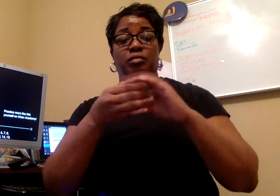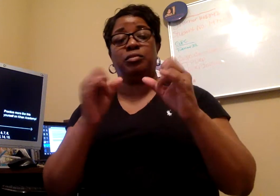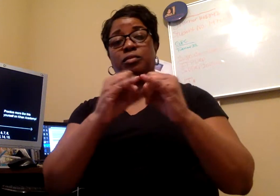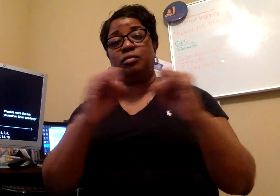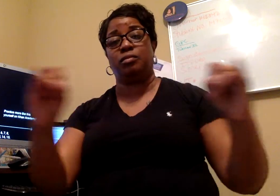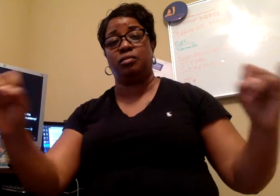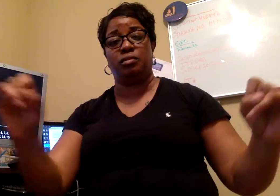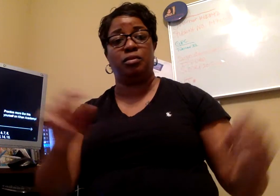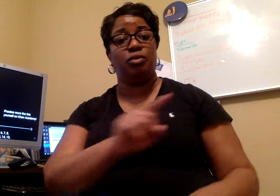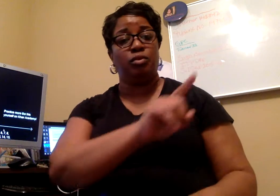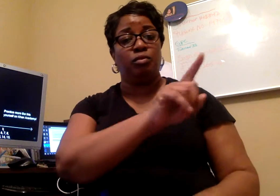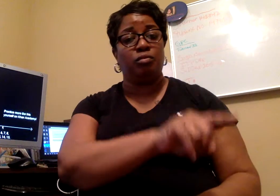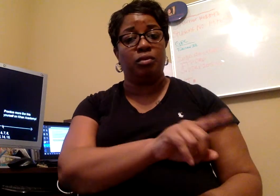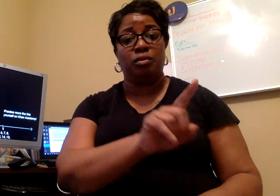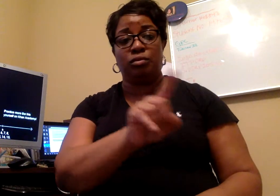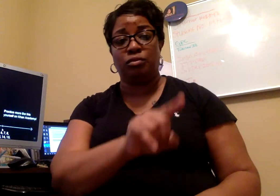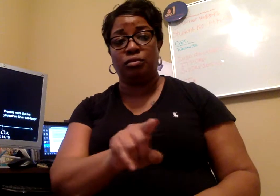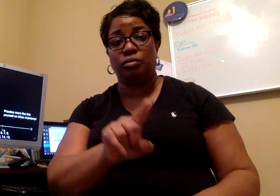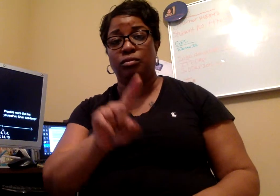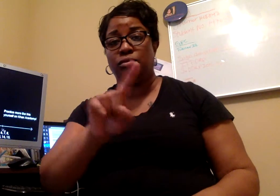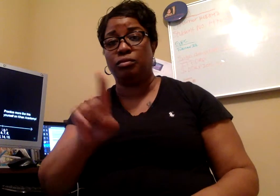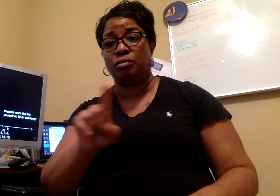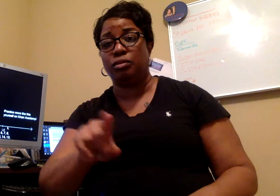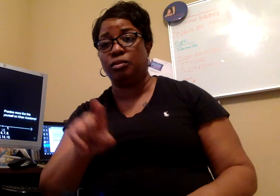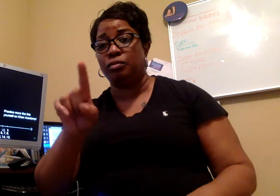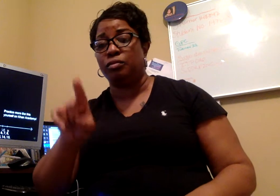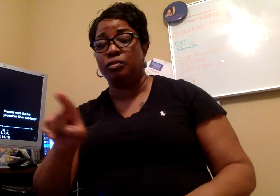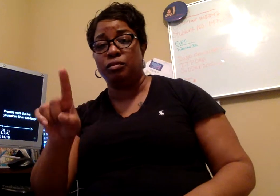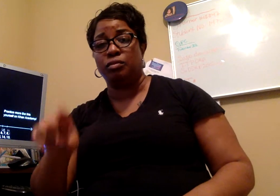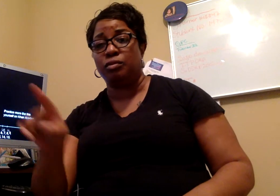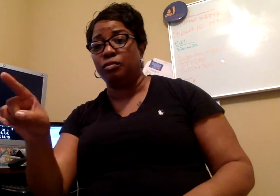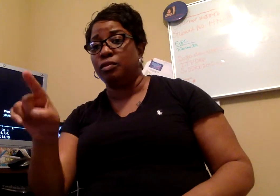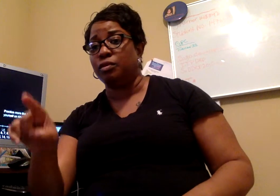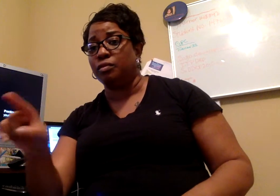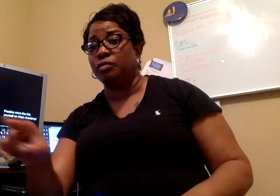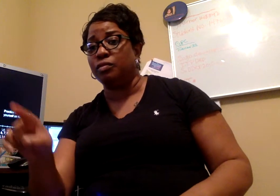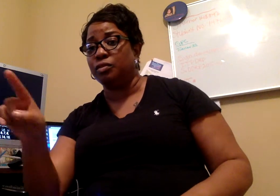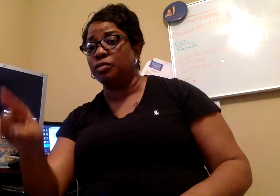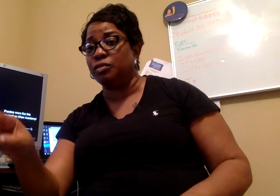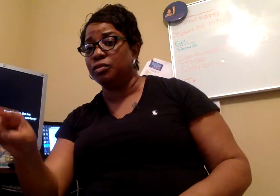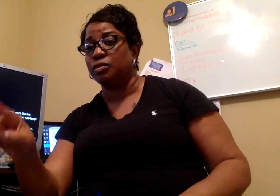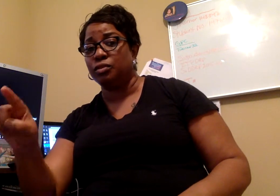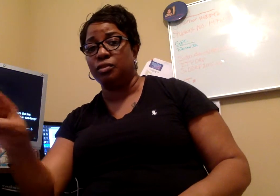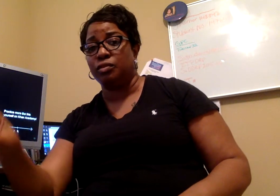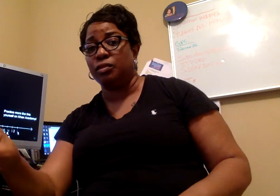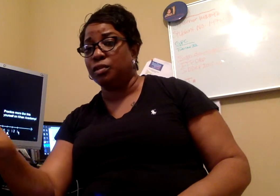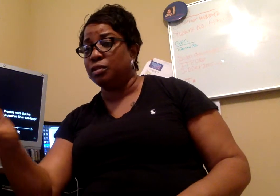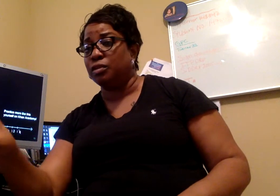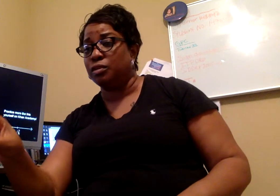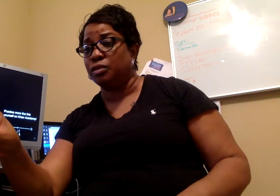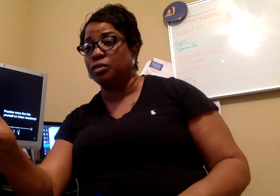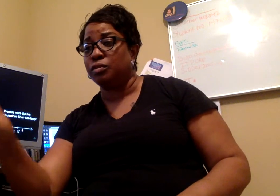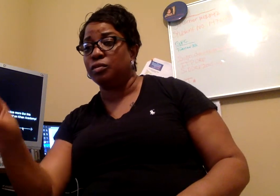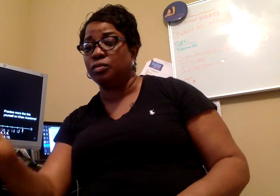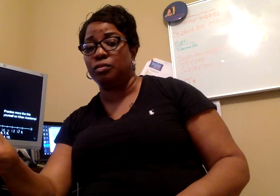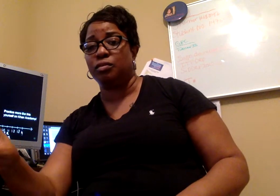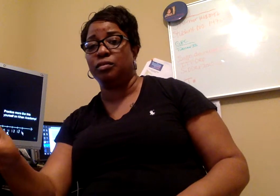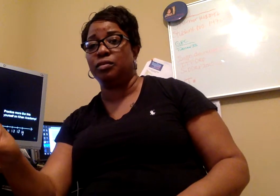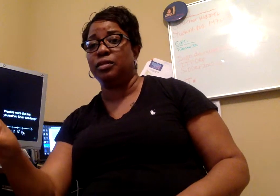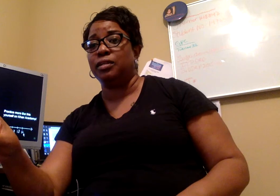8, 9, 10, 11, 12,